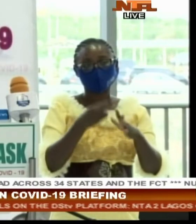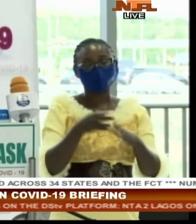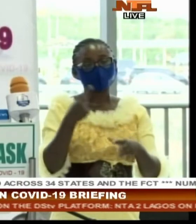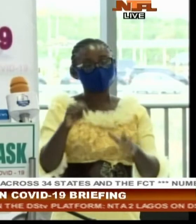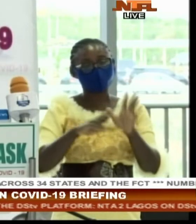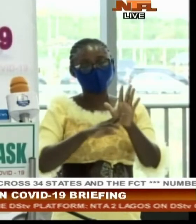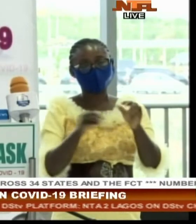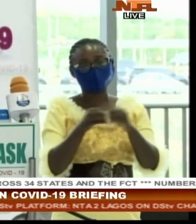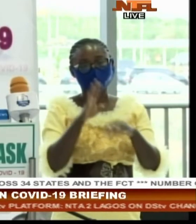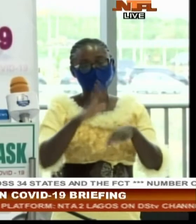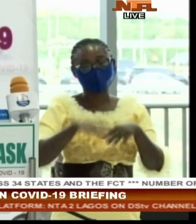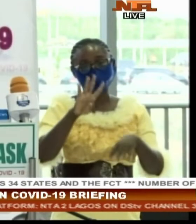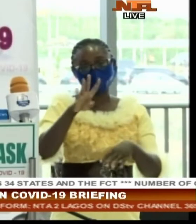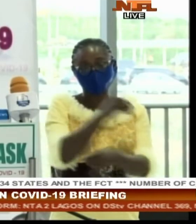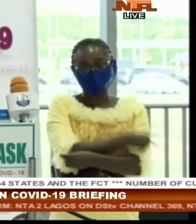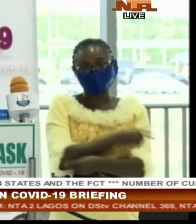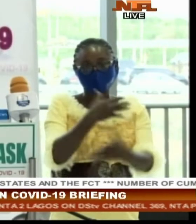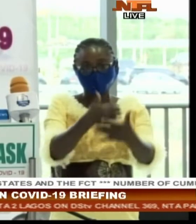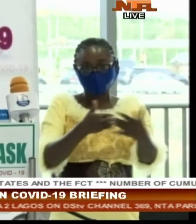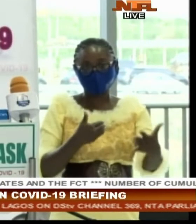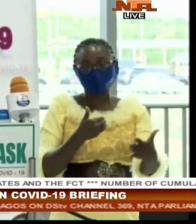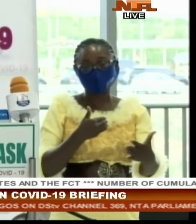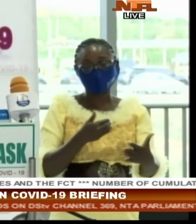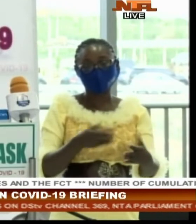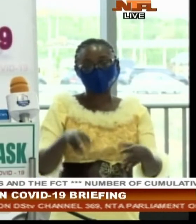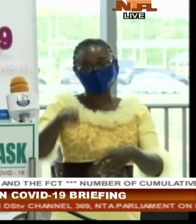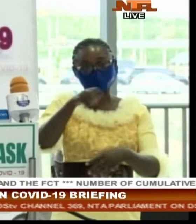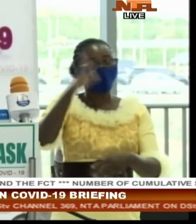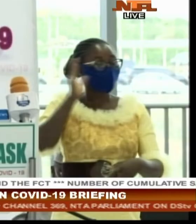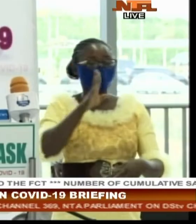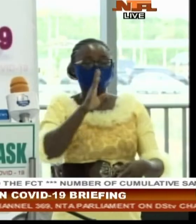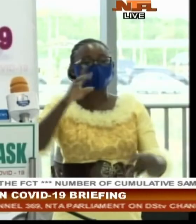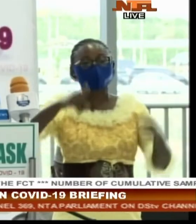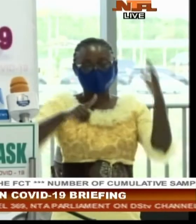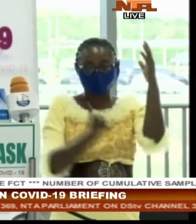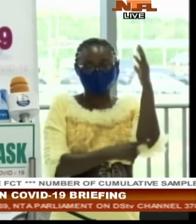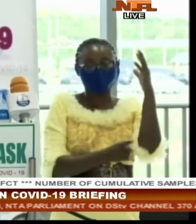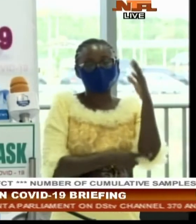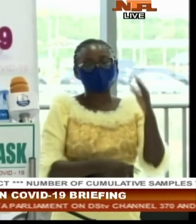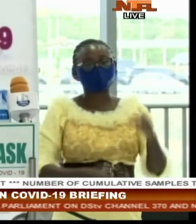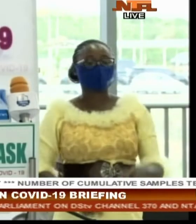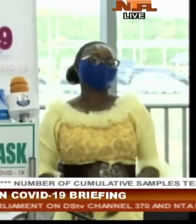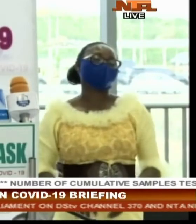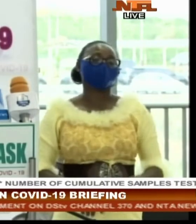days prior to boarding will be sanctioned as follows.